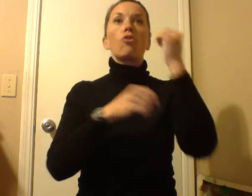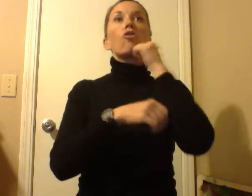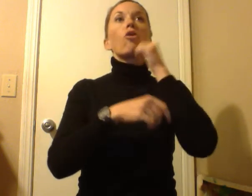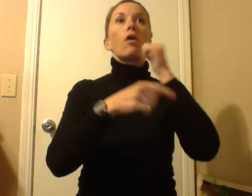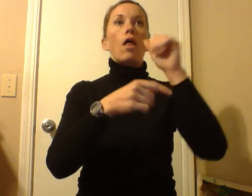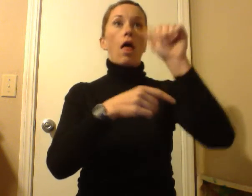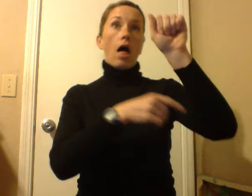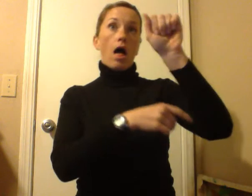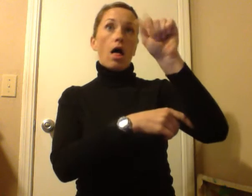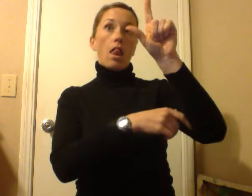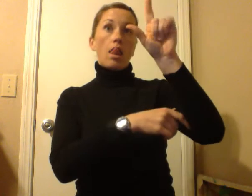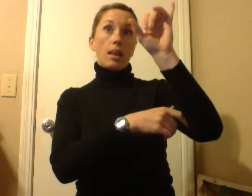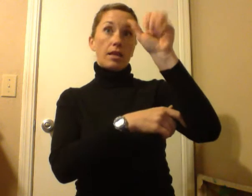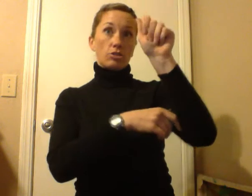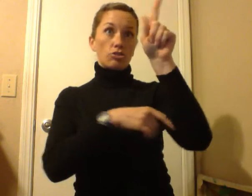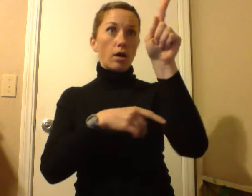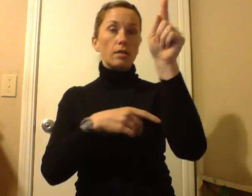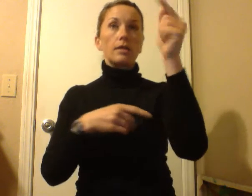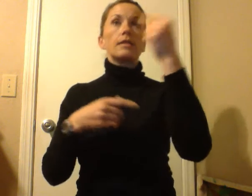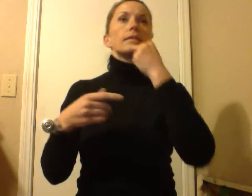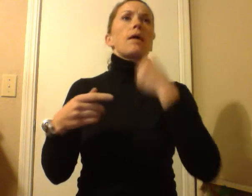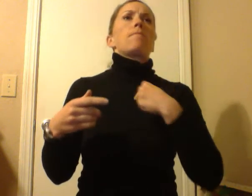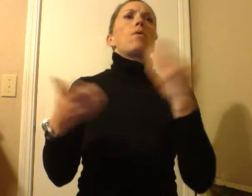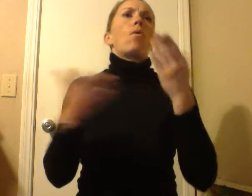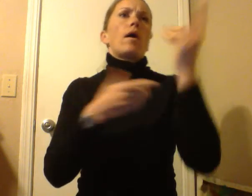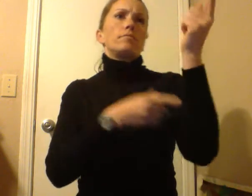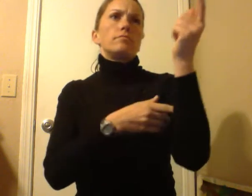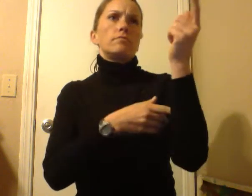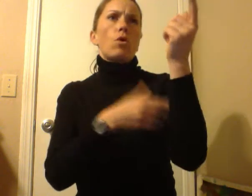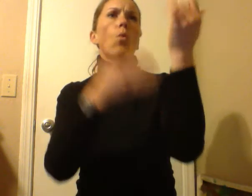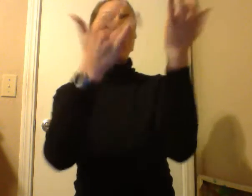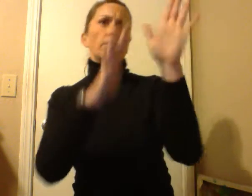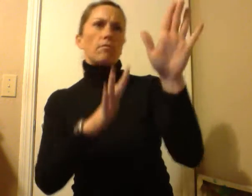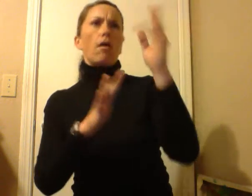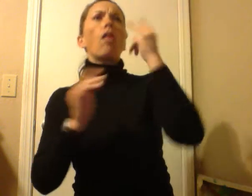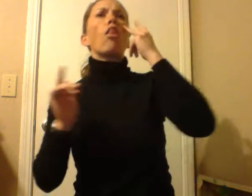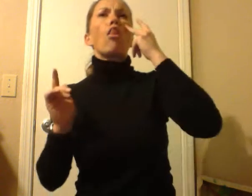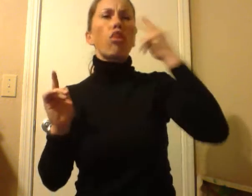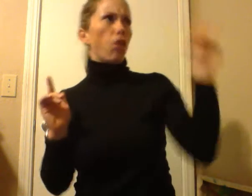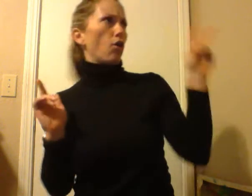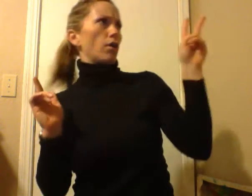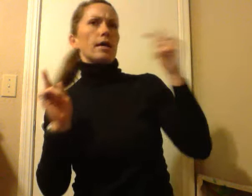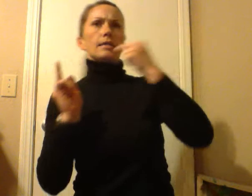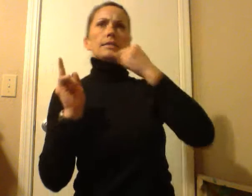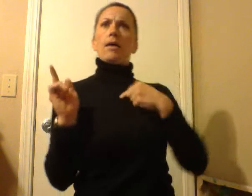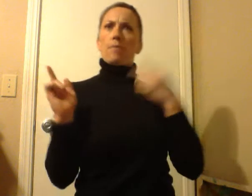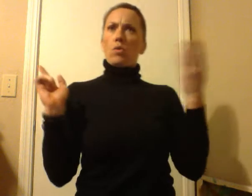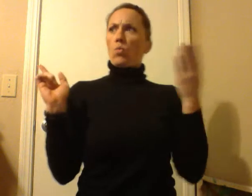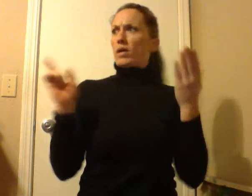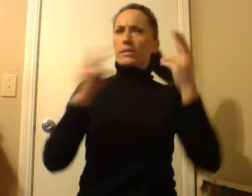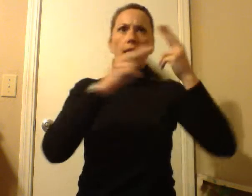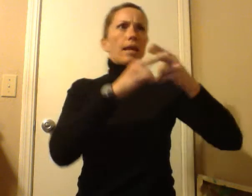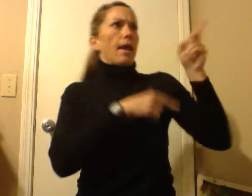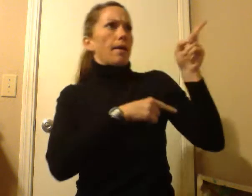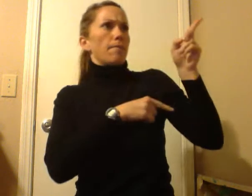Wait a minute. Alicia, look at that shape, and you tell me what is that shape. It's a square, right. Don't go try to